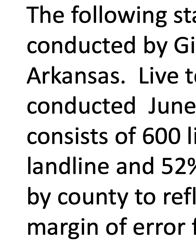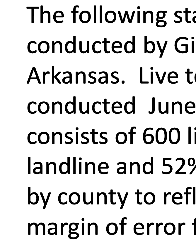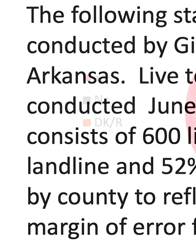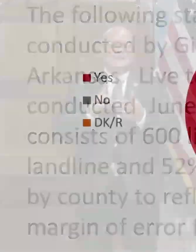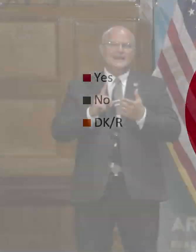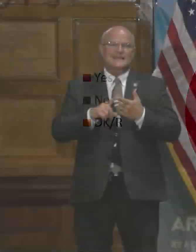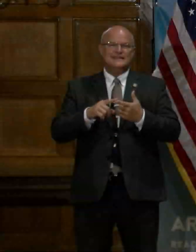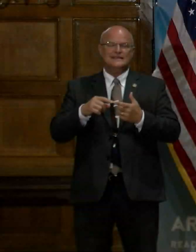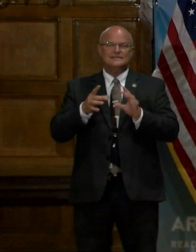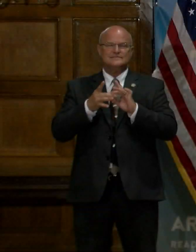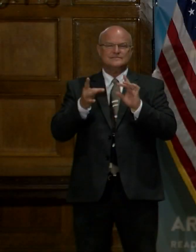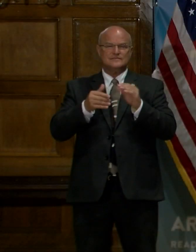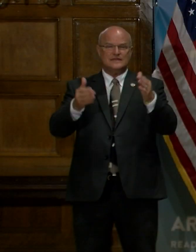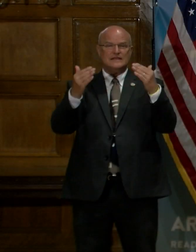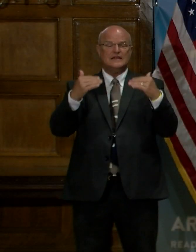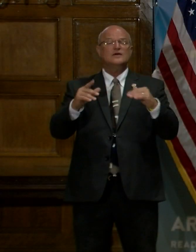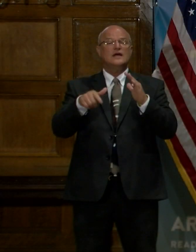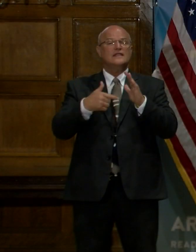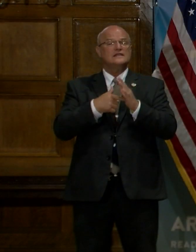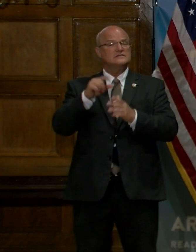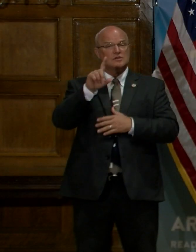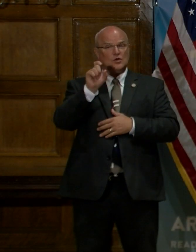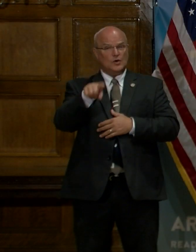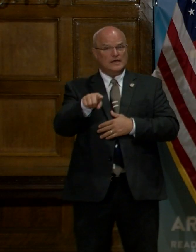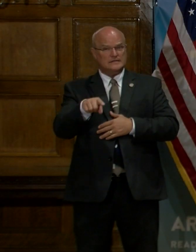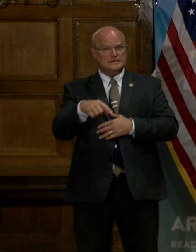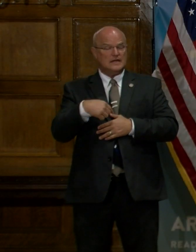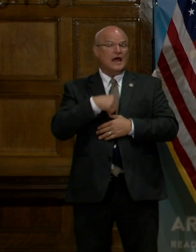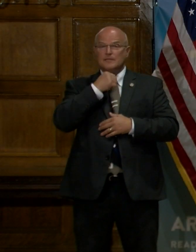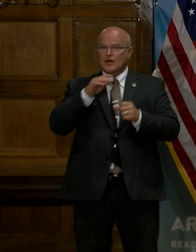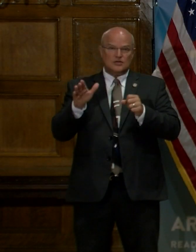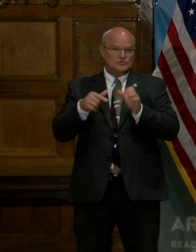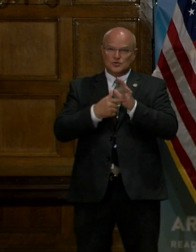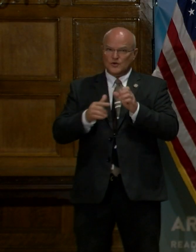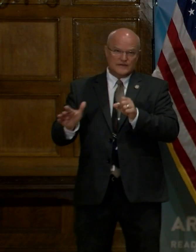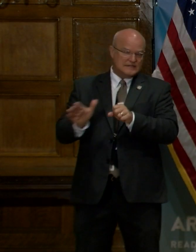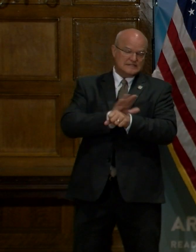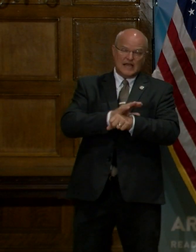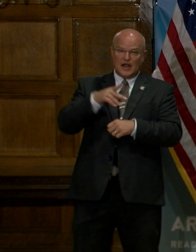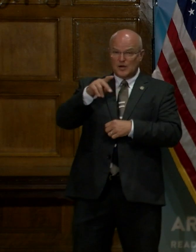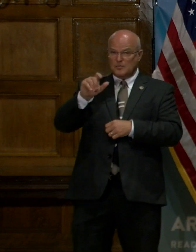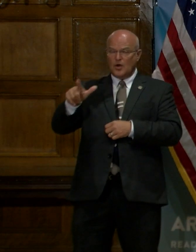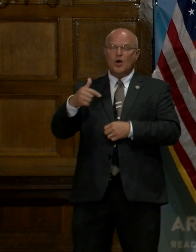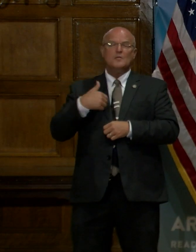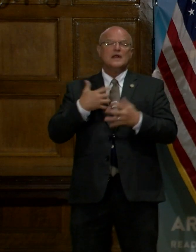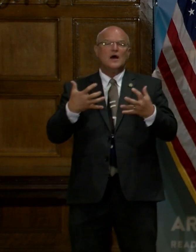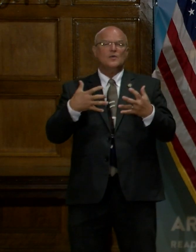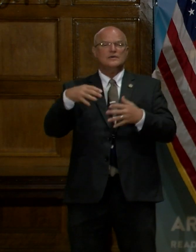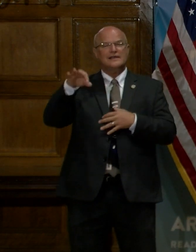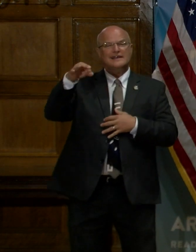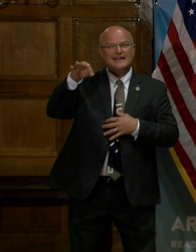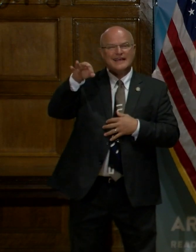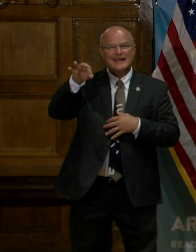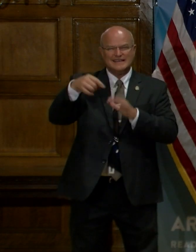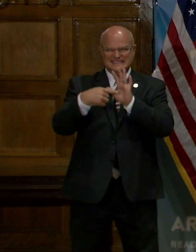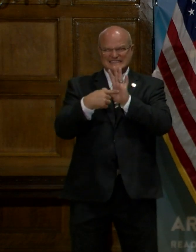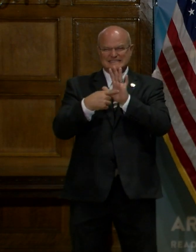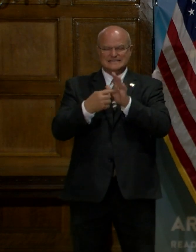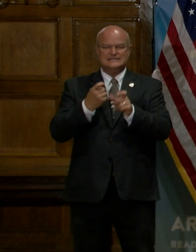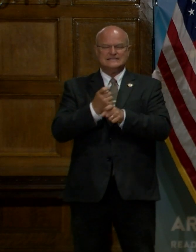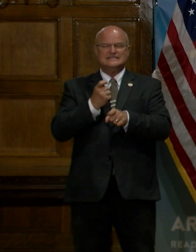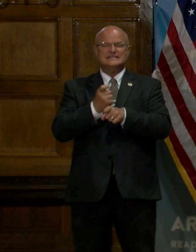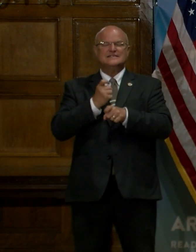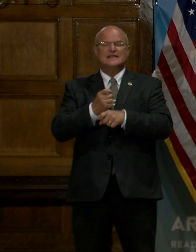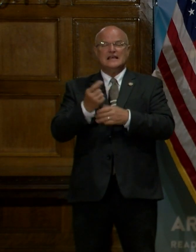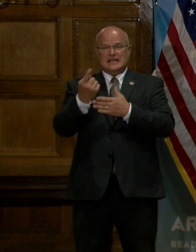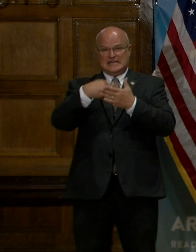then we'll go to the next one. This is the question. I'm not showing the entire poll today, but I wanted to show this one question. And